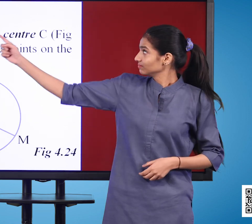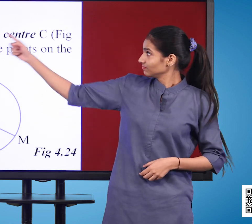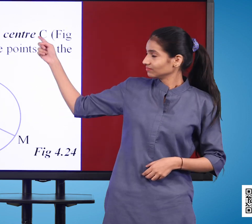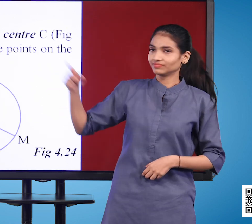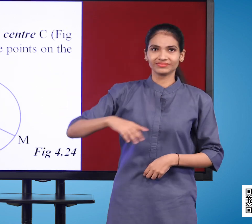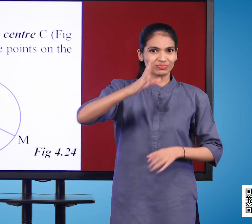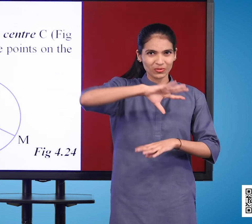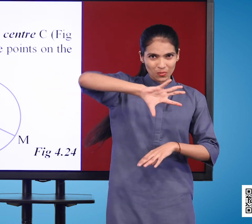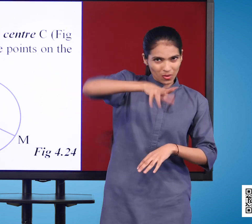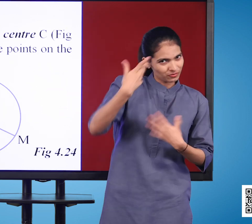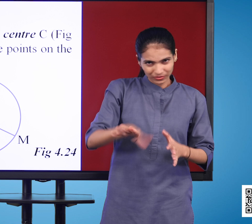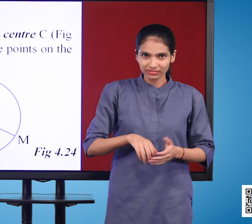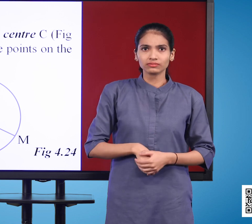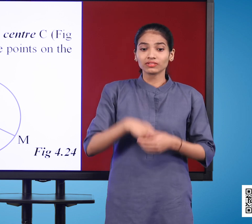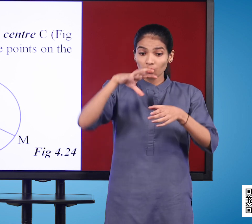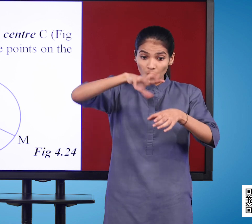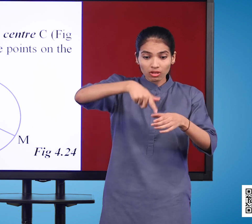Parts of a circle.